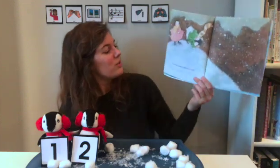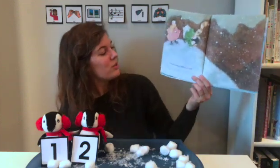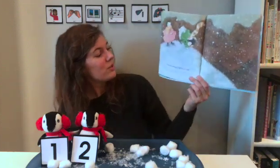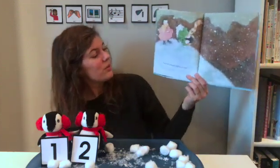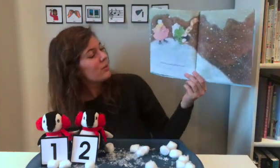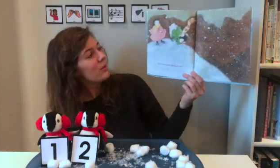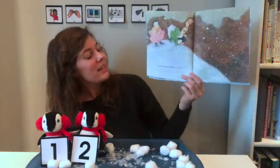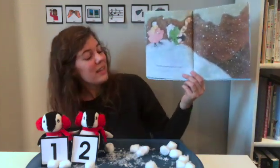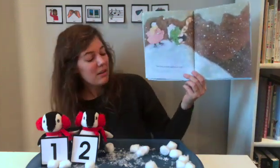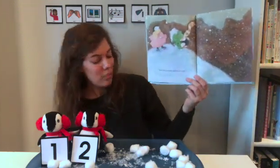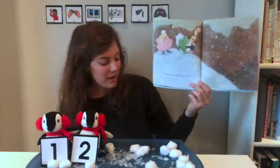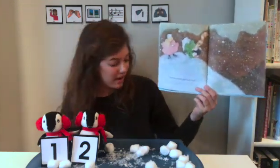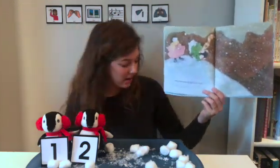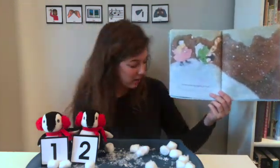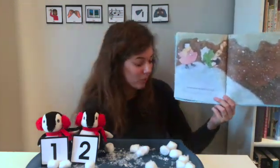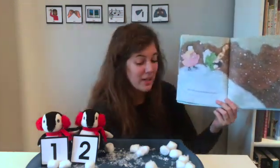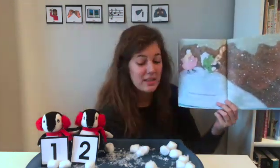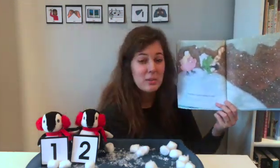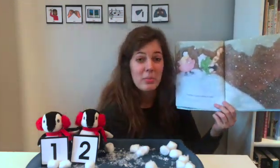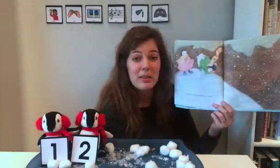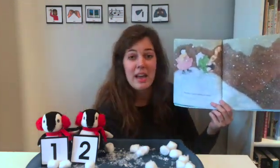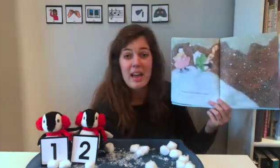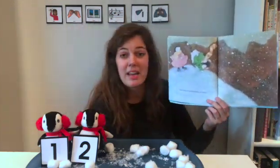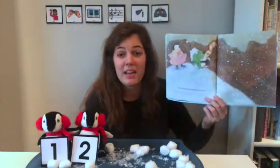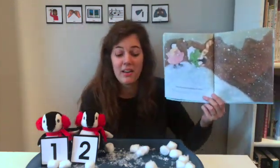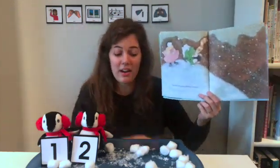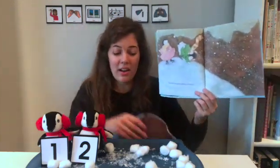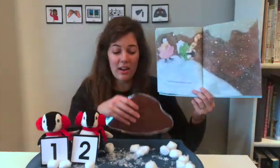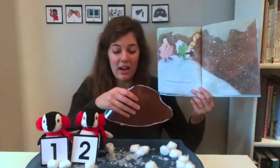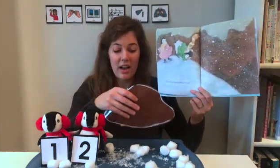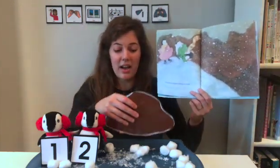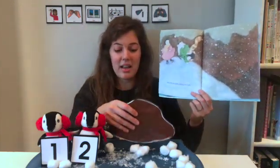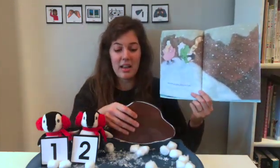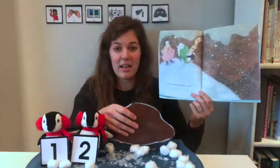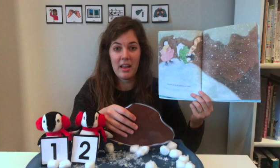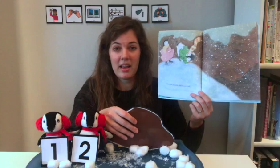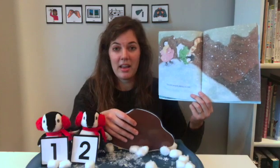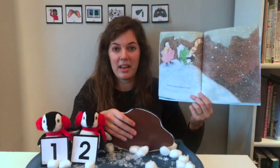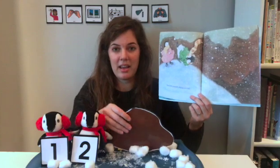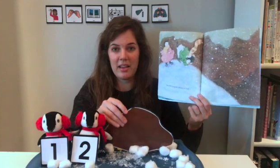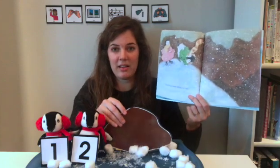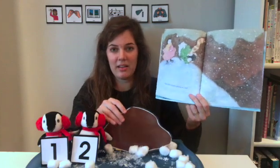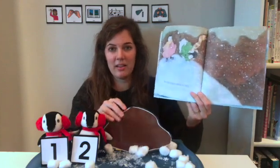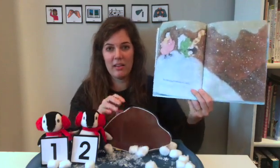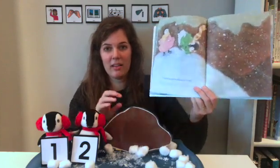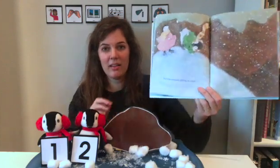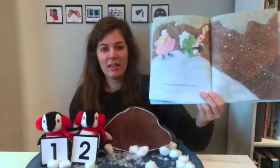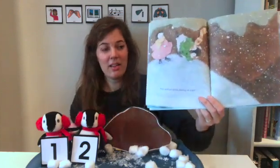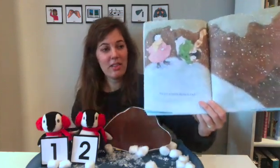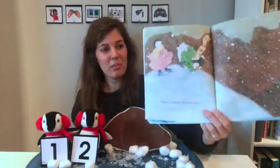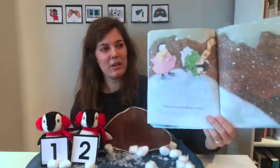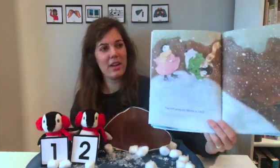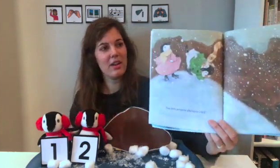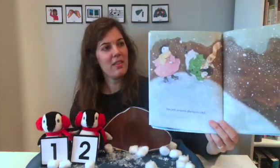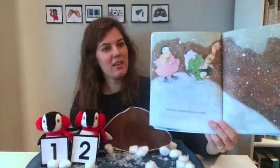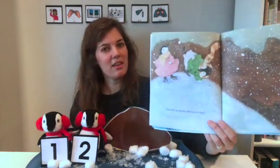1 and 2. 2 little penguins playing on a hill. They're playing on the hill.